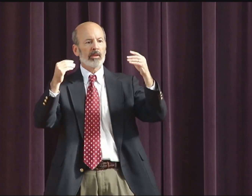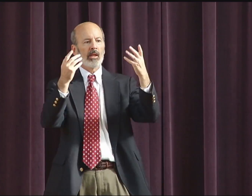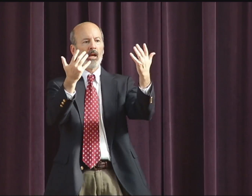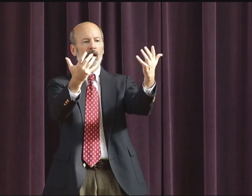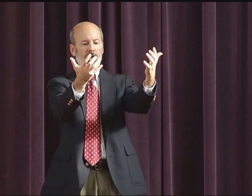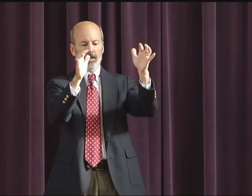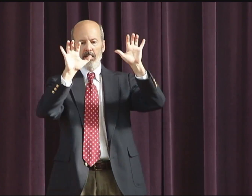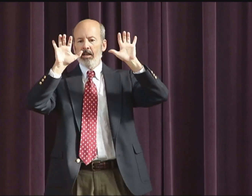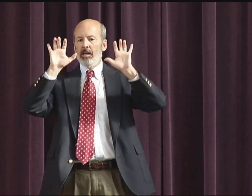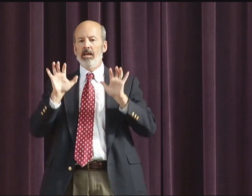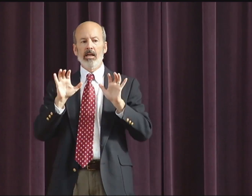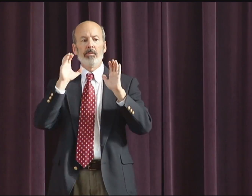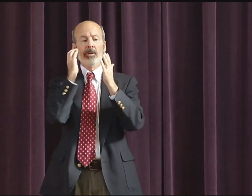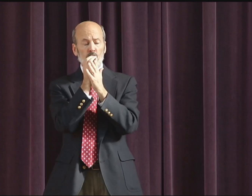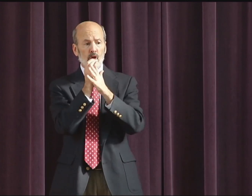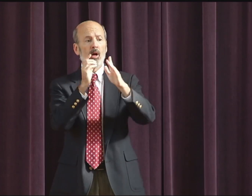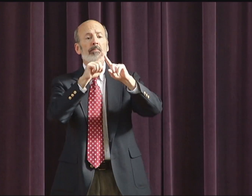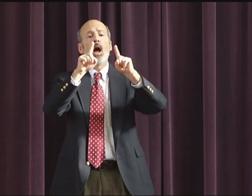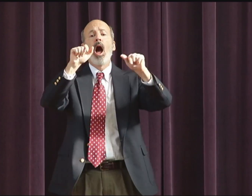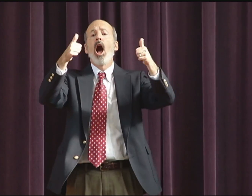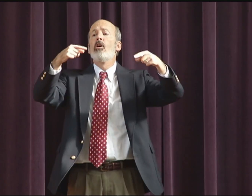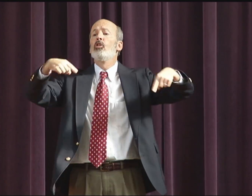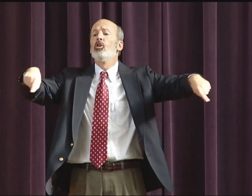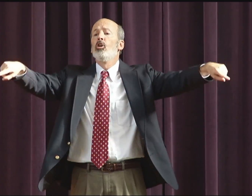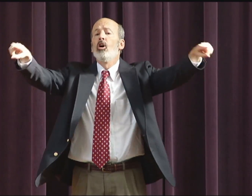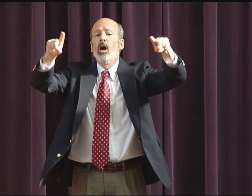I'll need your help in arranging them for the photo.